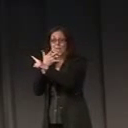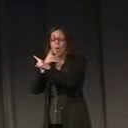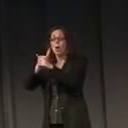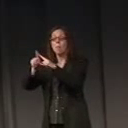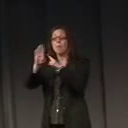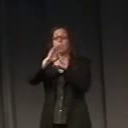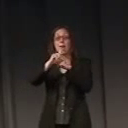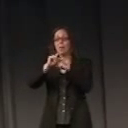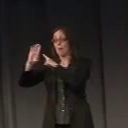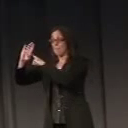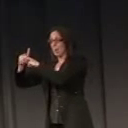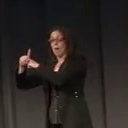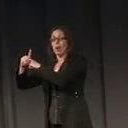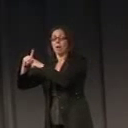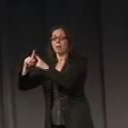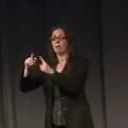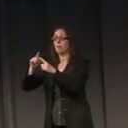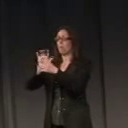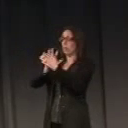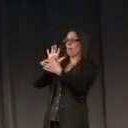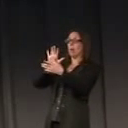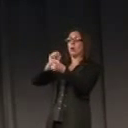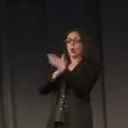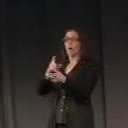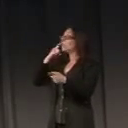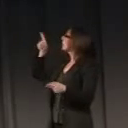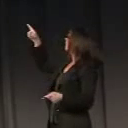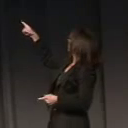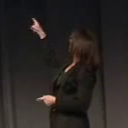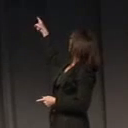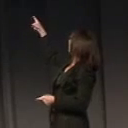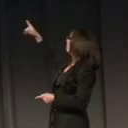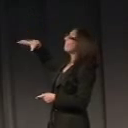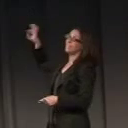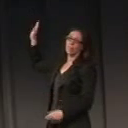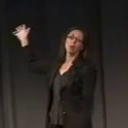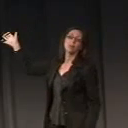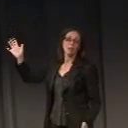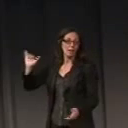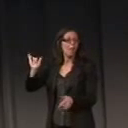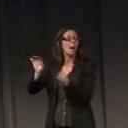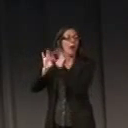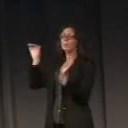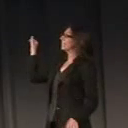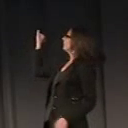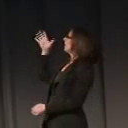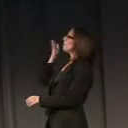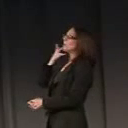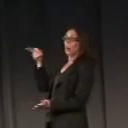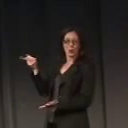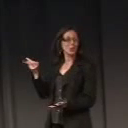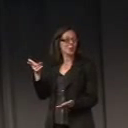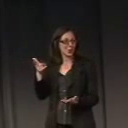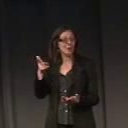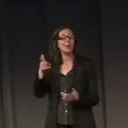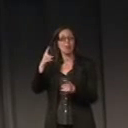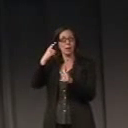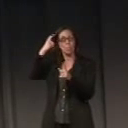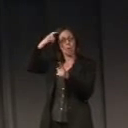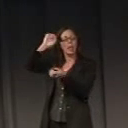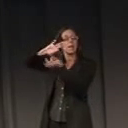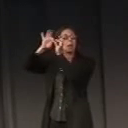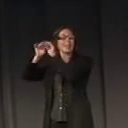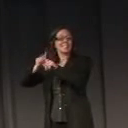that interaction with a white buffer, and it turns out that you can recover a stable percept of the stripe just by doing so. When I was a Radcliffe